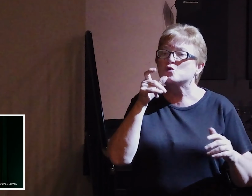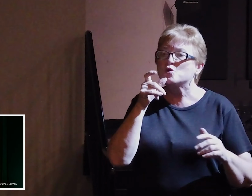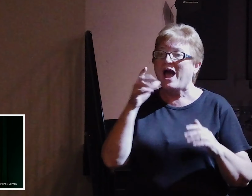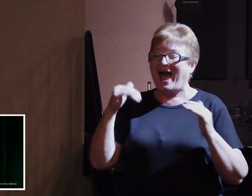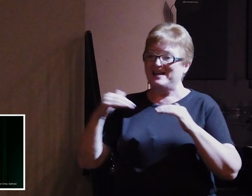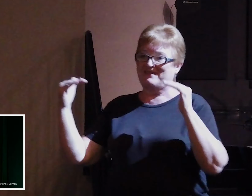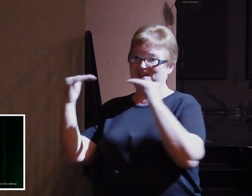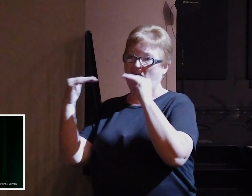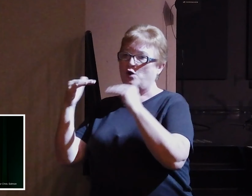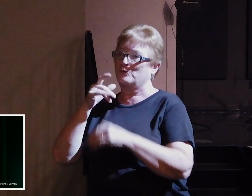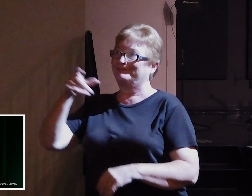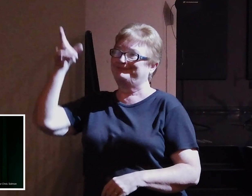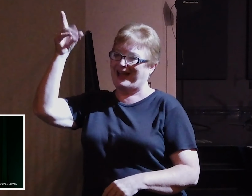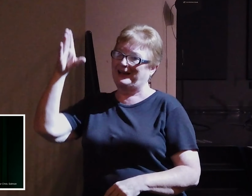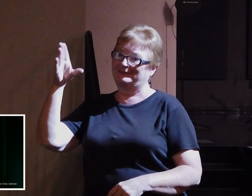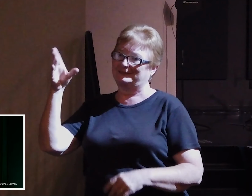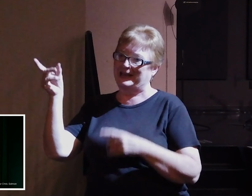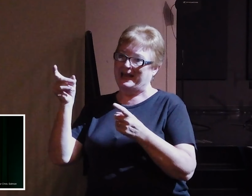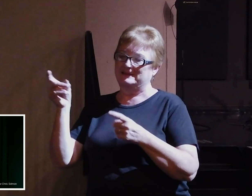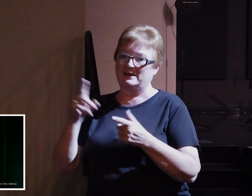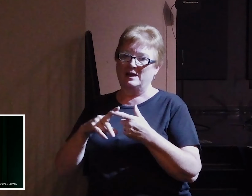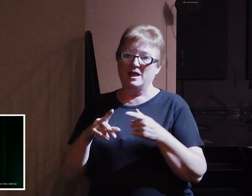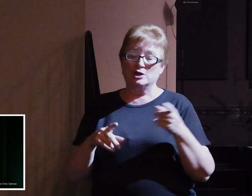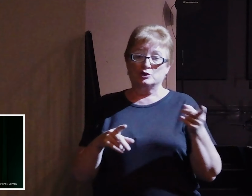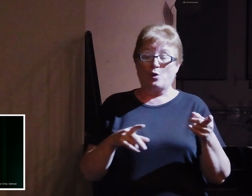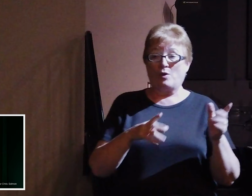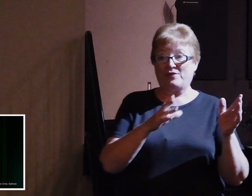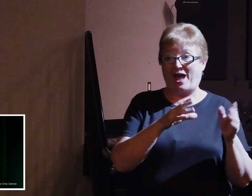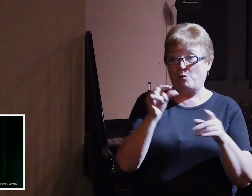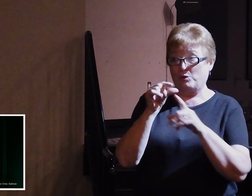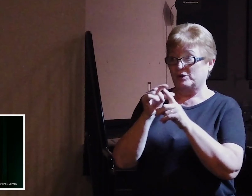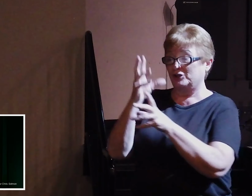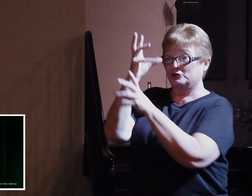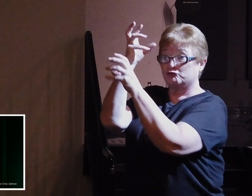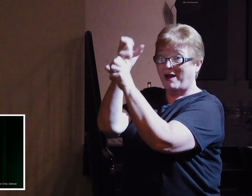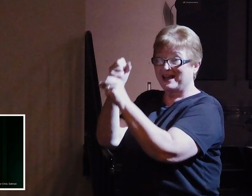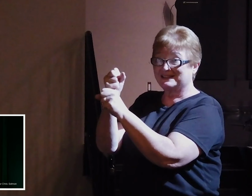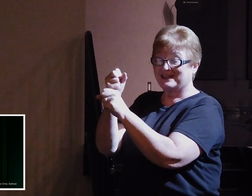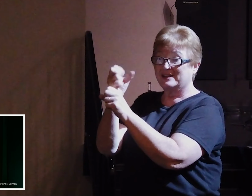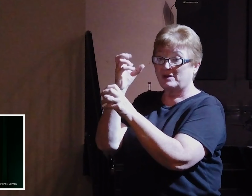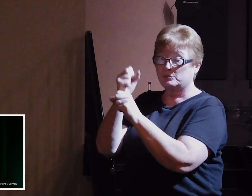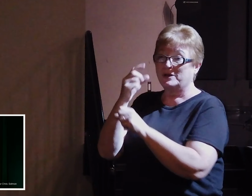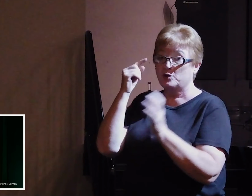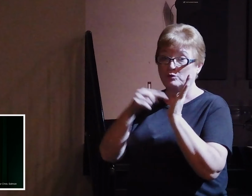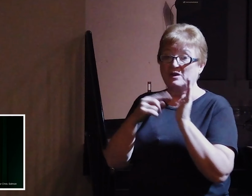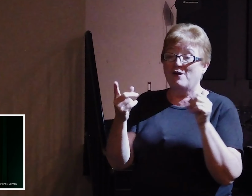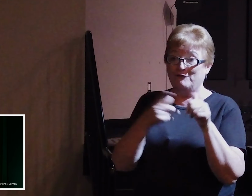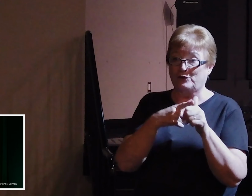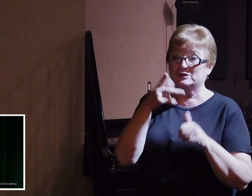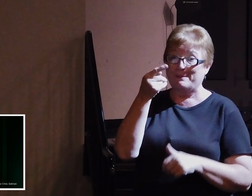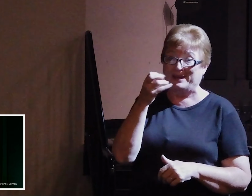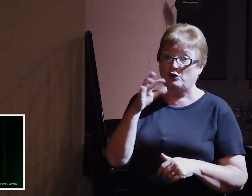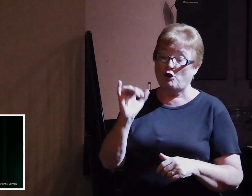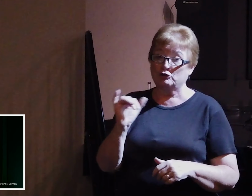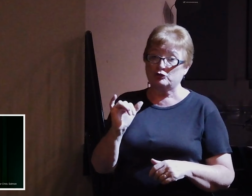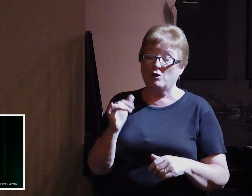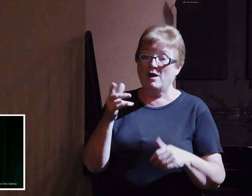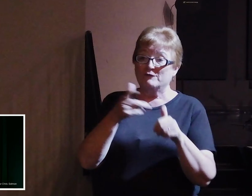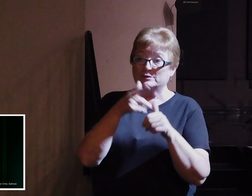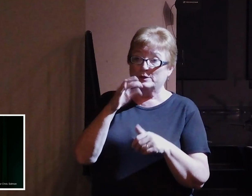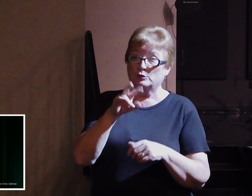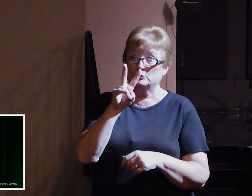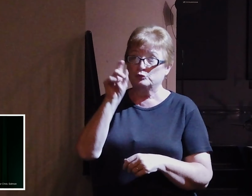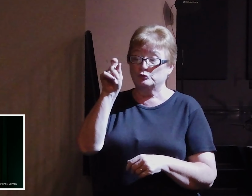And this word entrusting shows up not just in our passage here, but also earlier in 1 Peter. This is interesting. 1 Peter 2